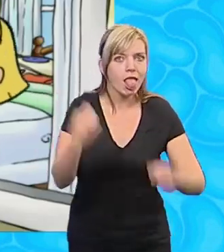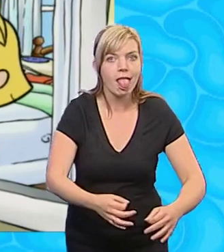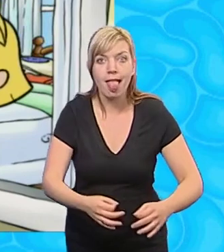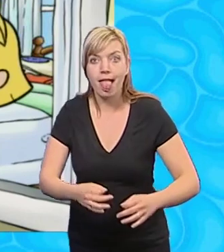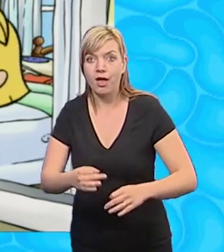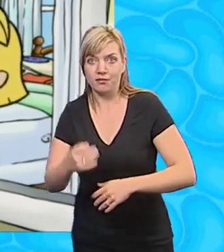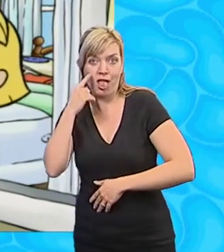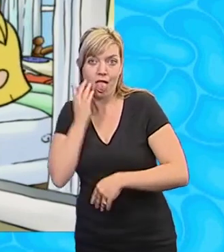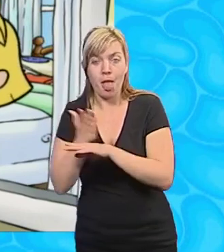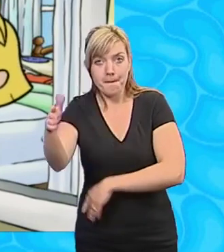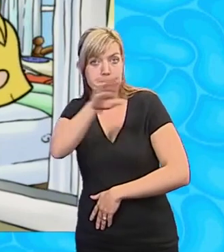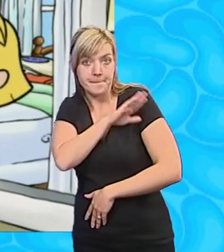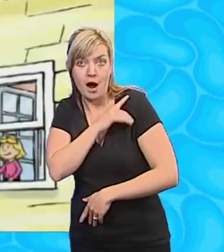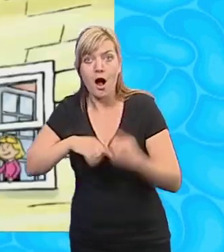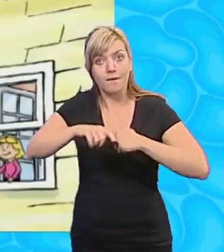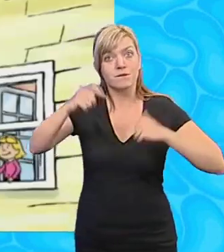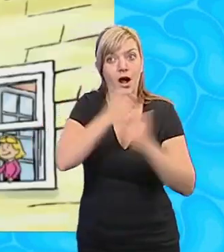Should we go to the park and have some fun?